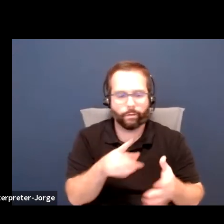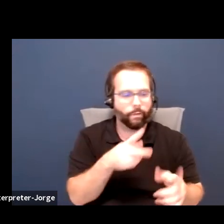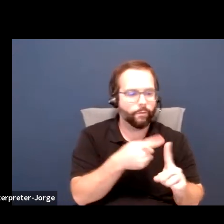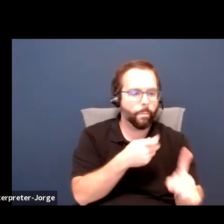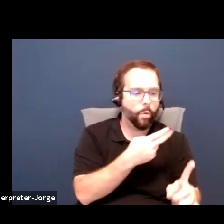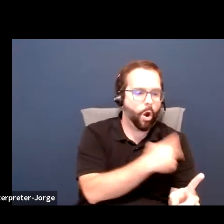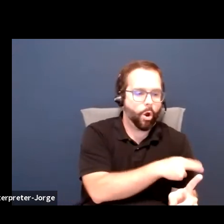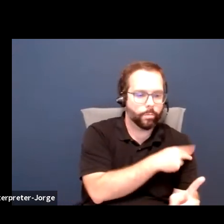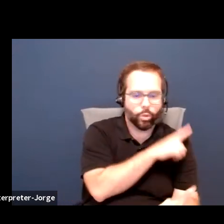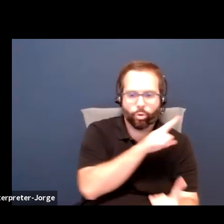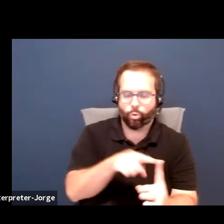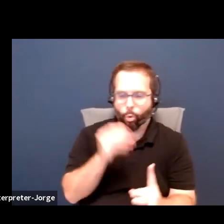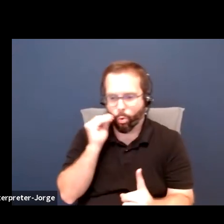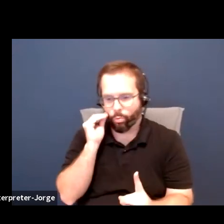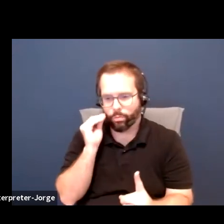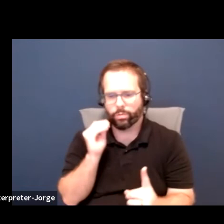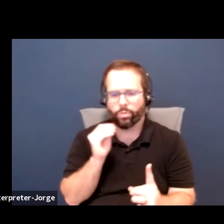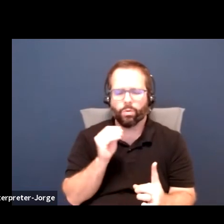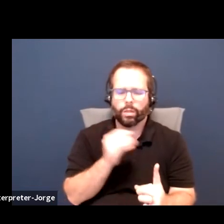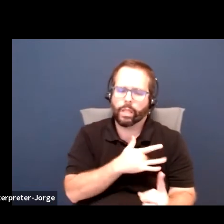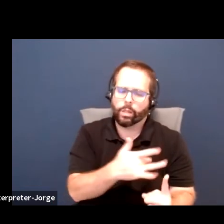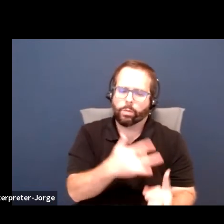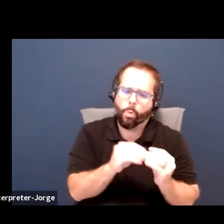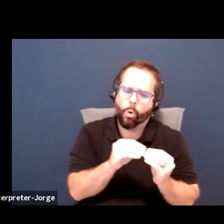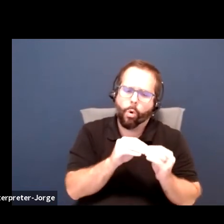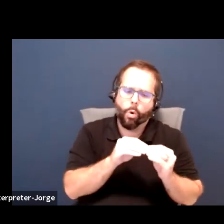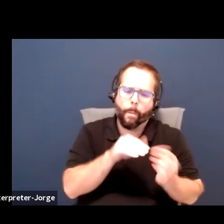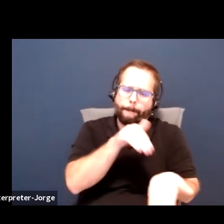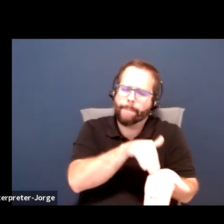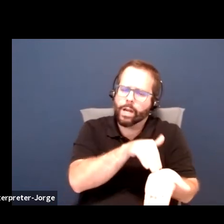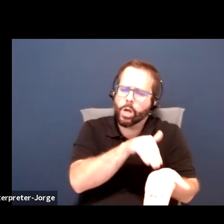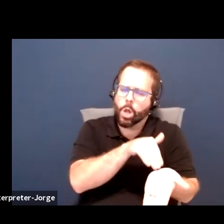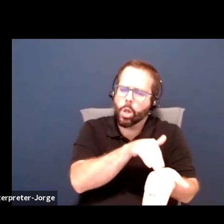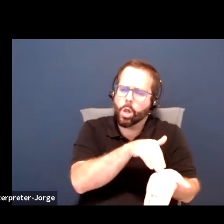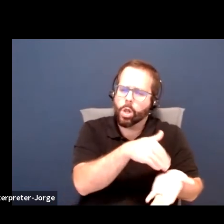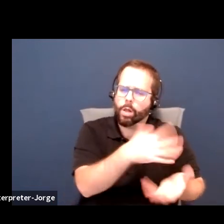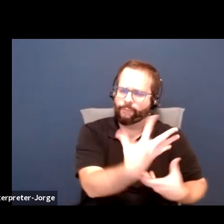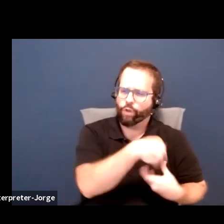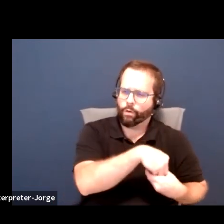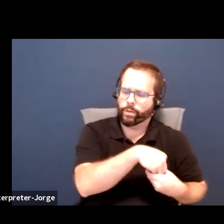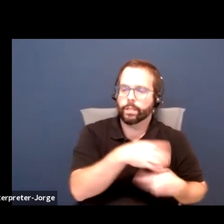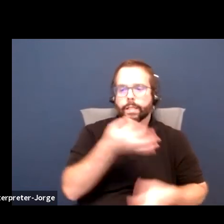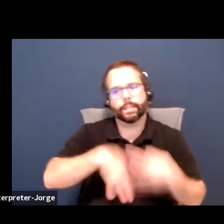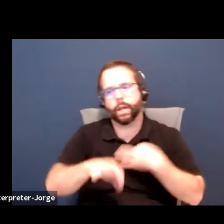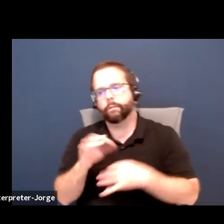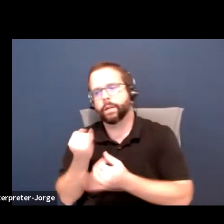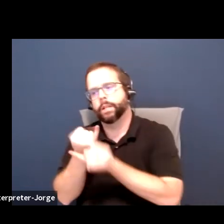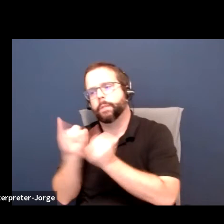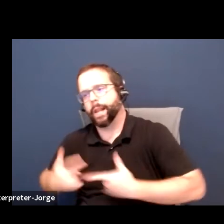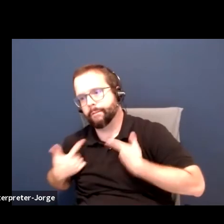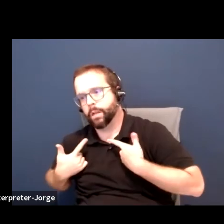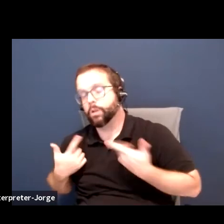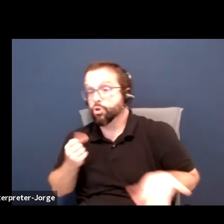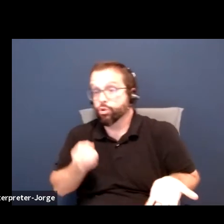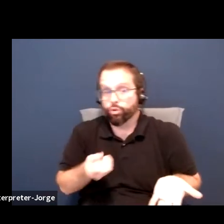oriented than independent living. So we had to kind of get a range of how many hours would OT